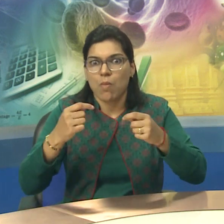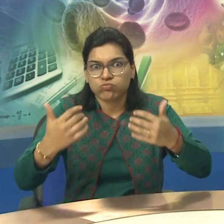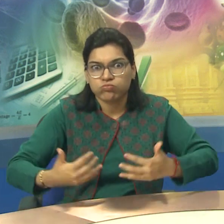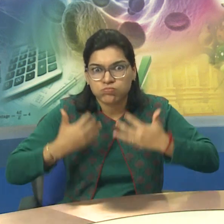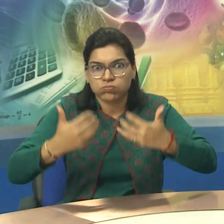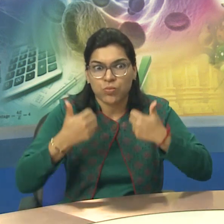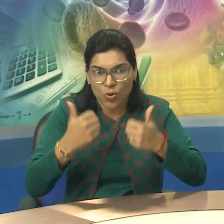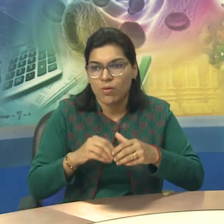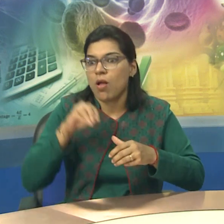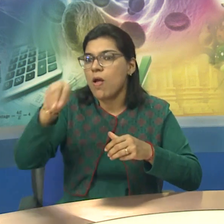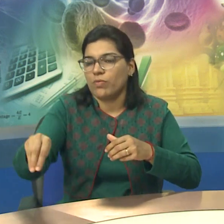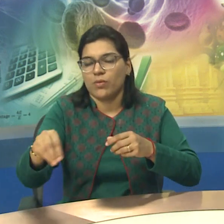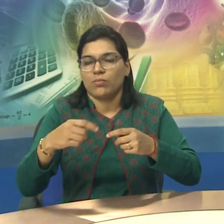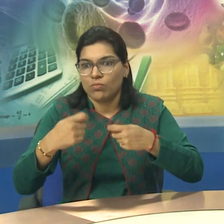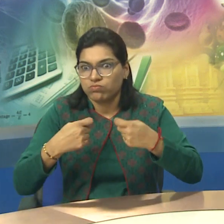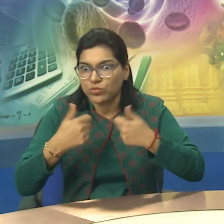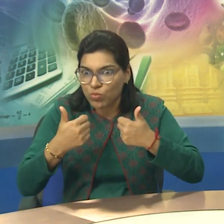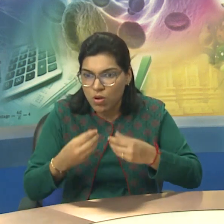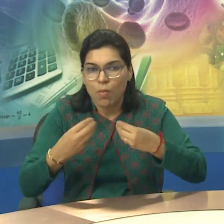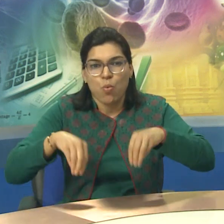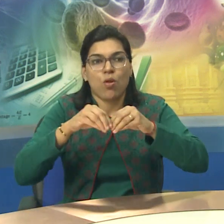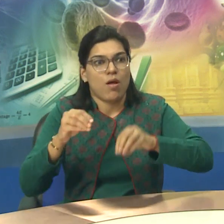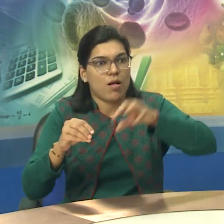which means growth.